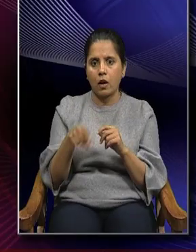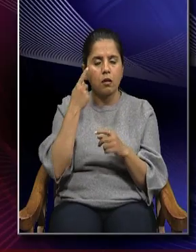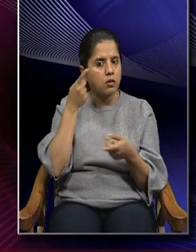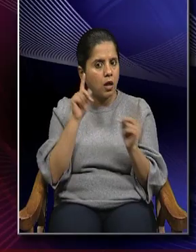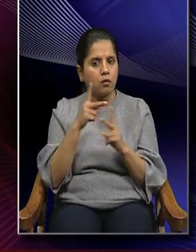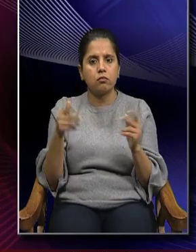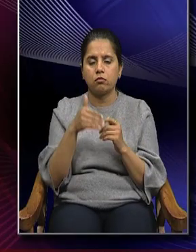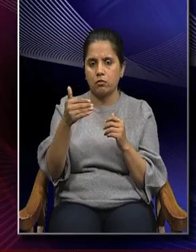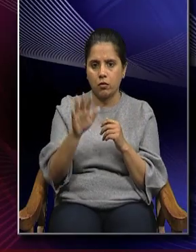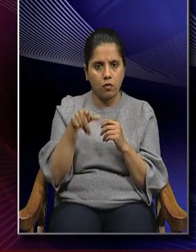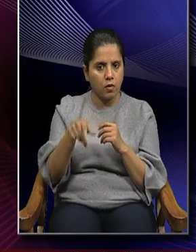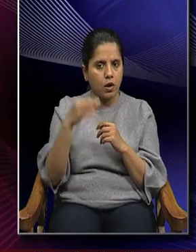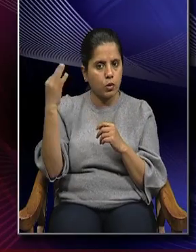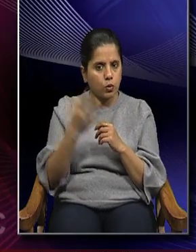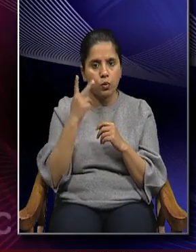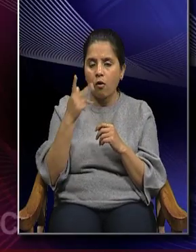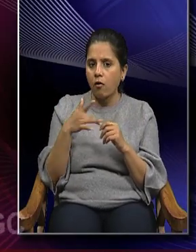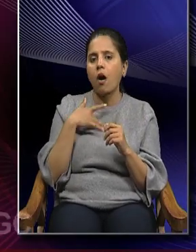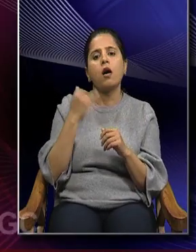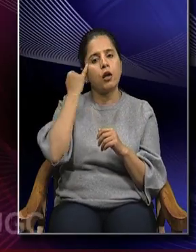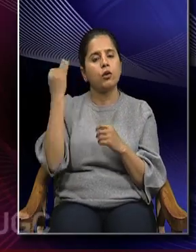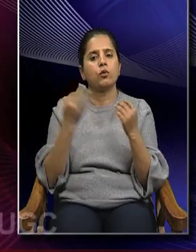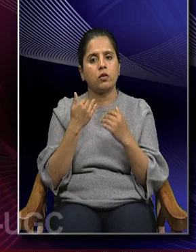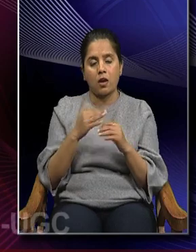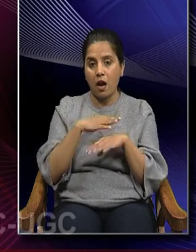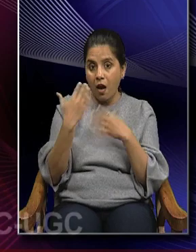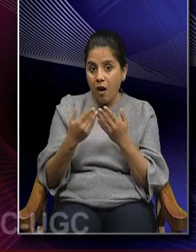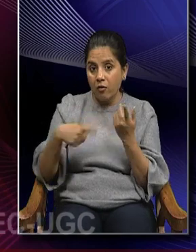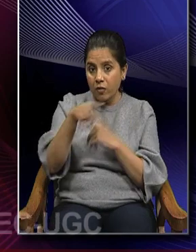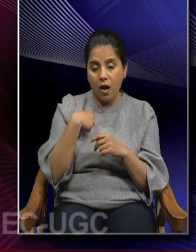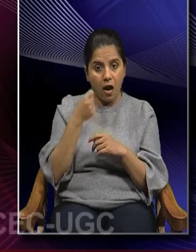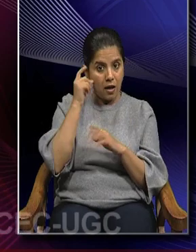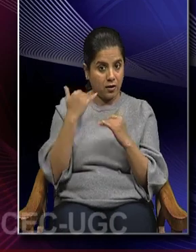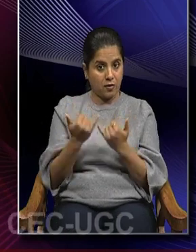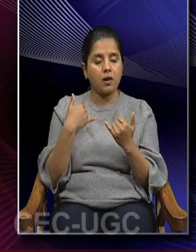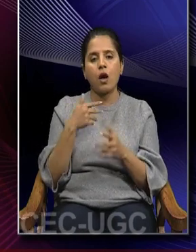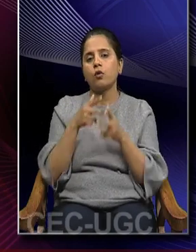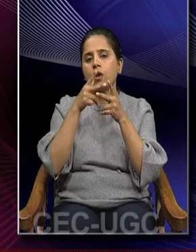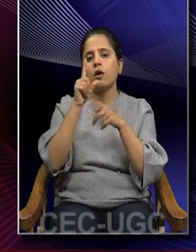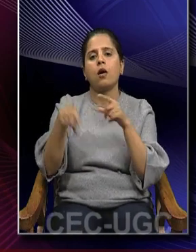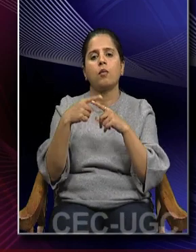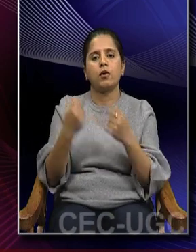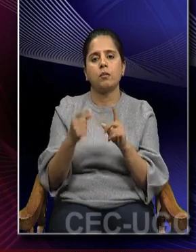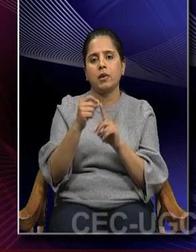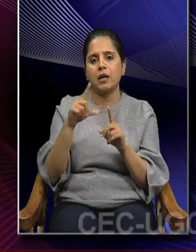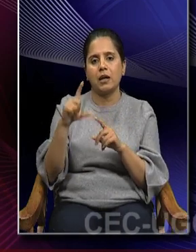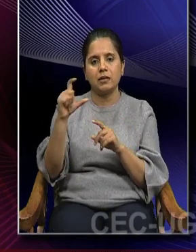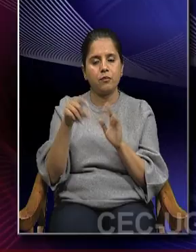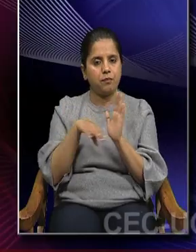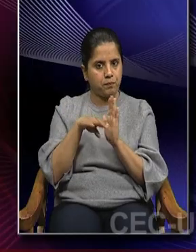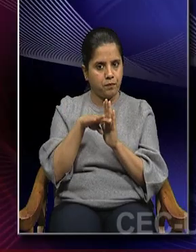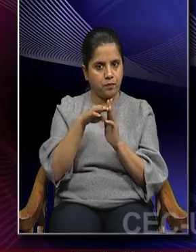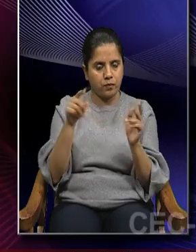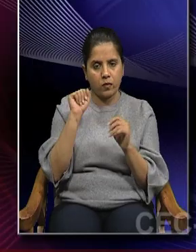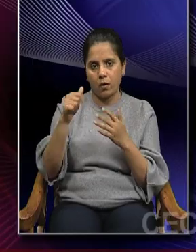strategies, they adopt the innovations. So after understanding this, I will be telling you about PLC stages and its